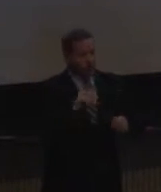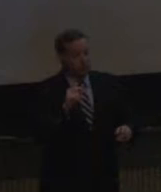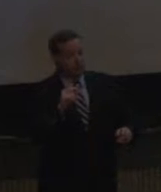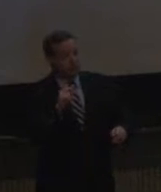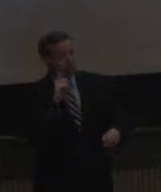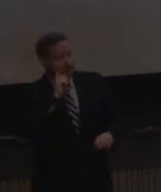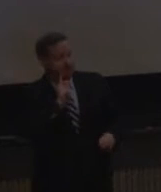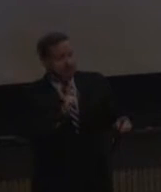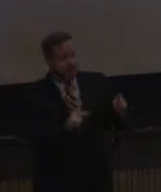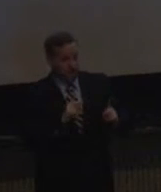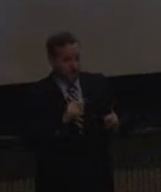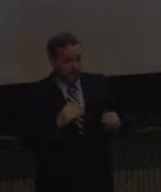the glass ceiling.